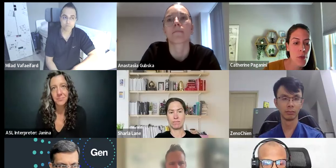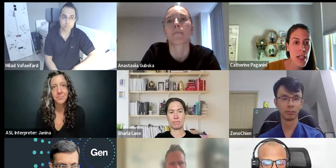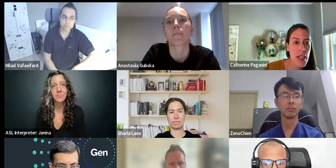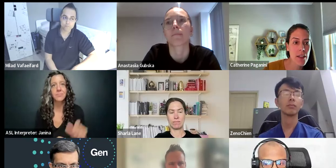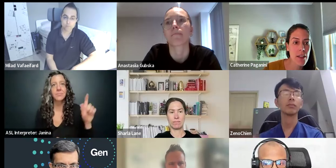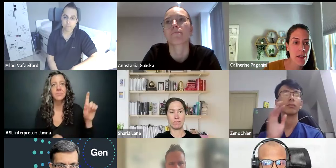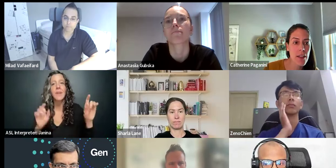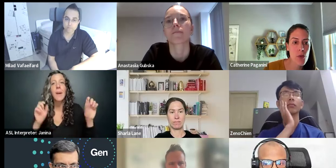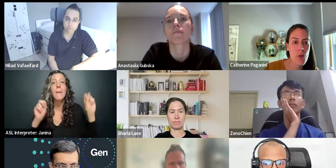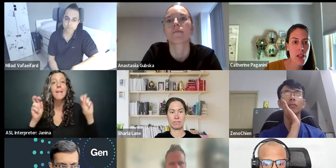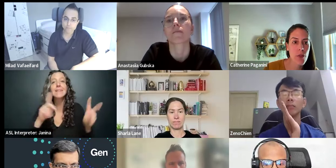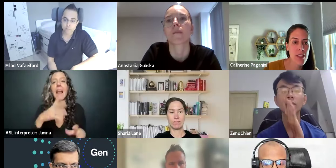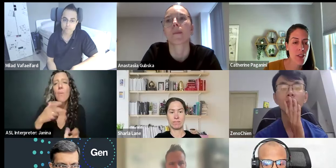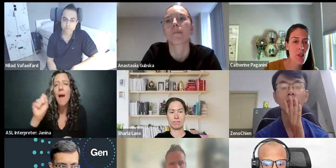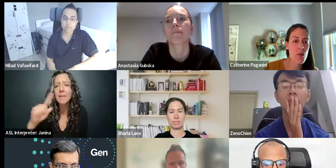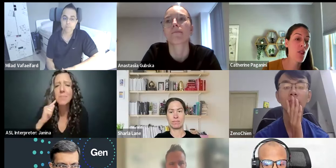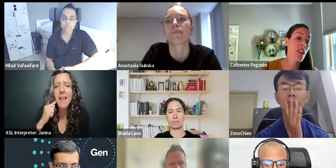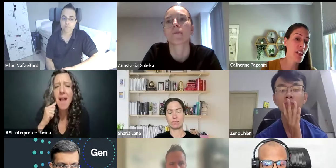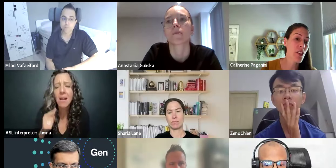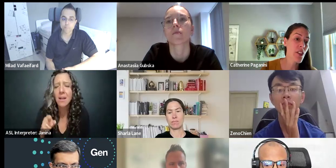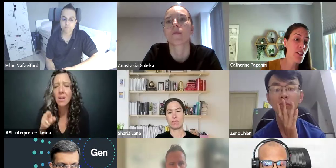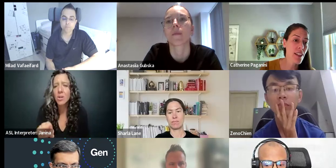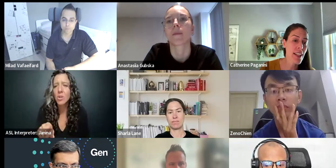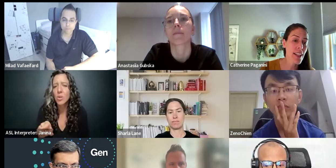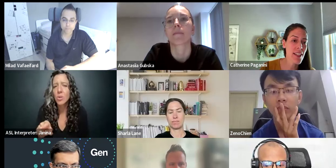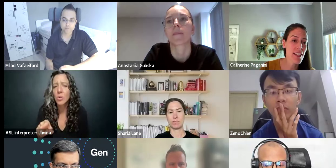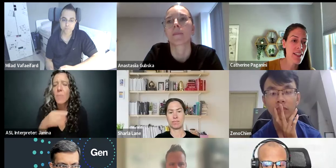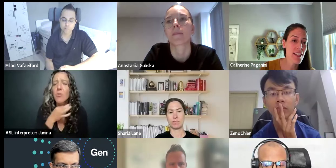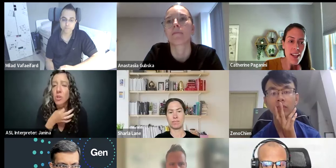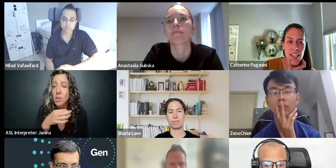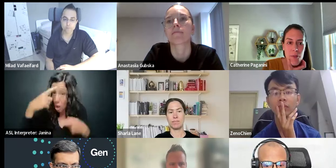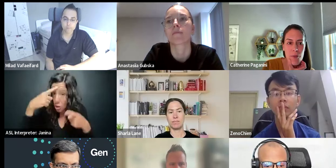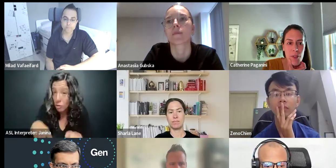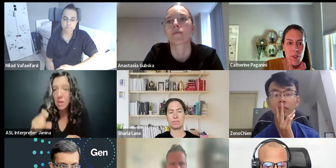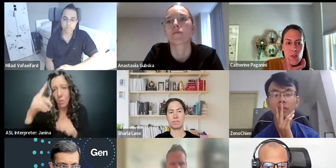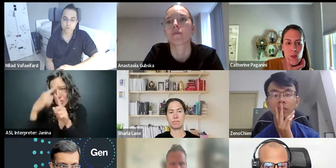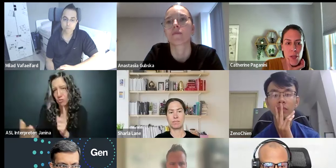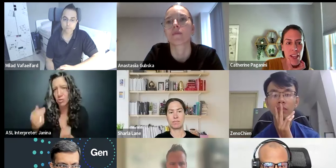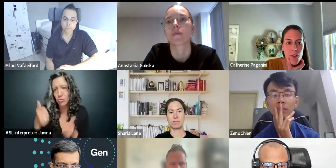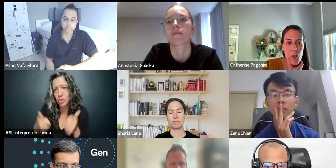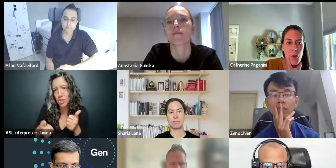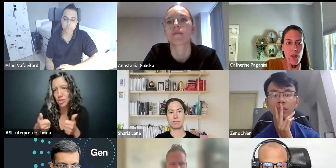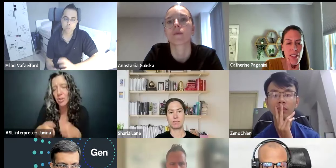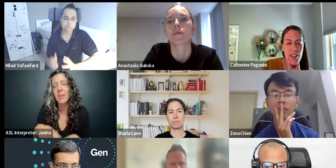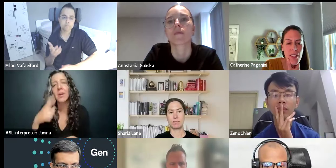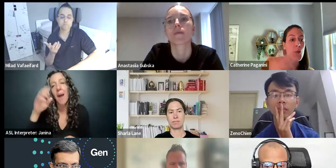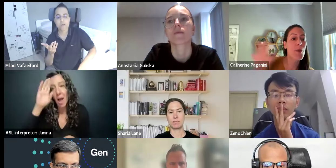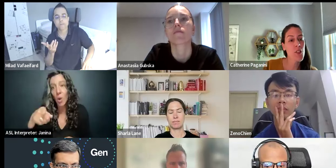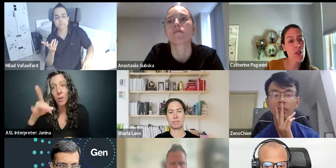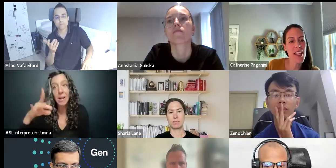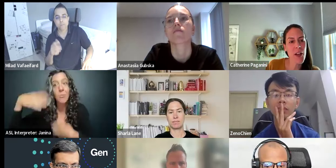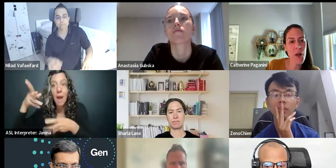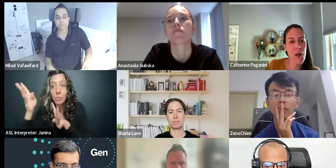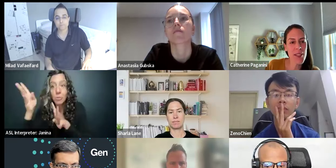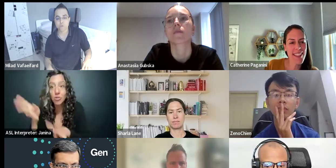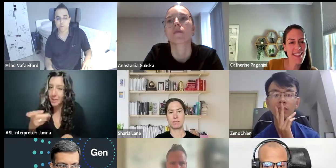Question to Milat, because you raised it. Do you agree or not? Like, because like I know that the streaming came from you, because